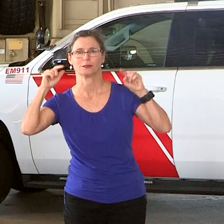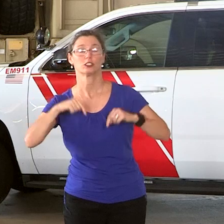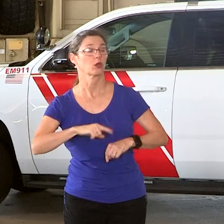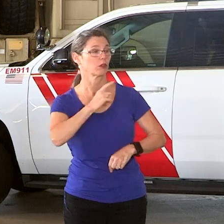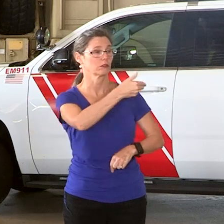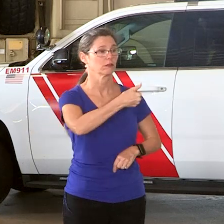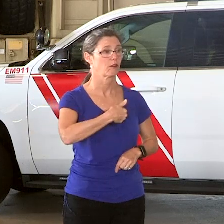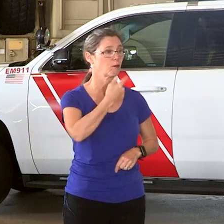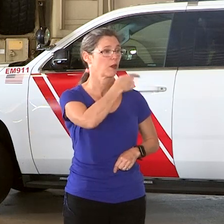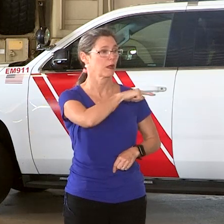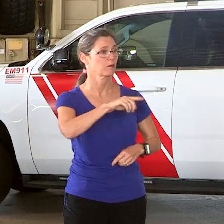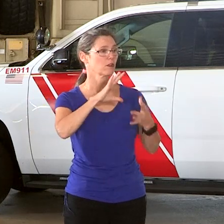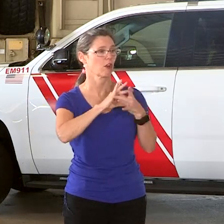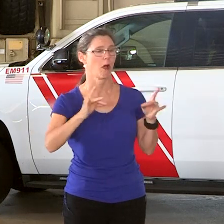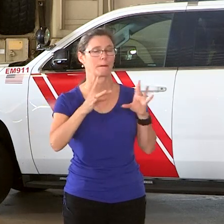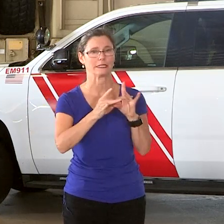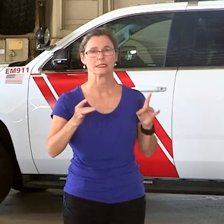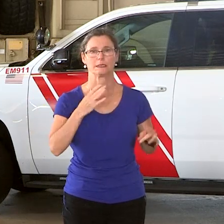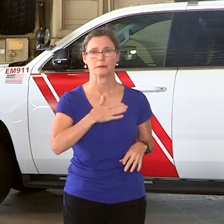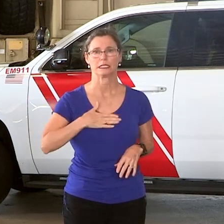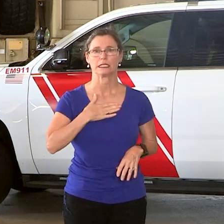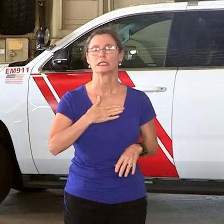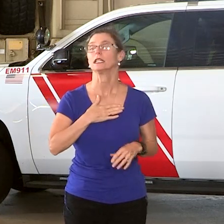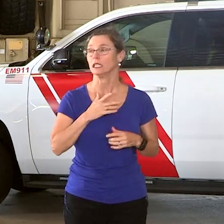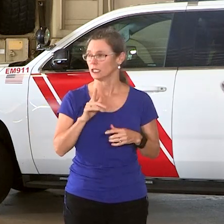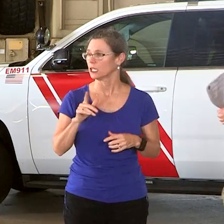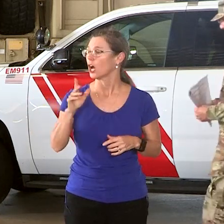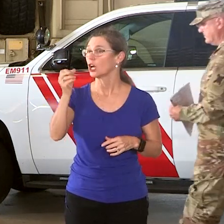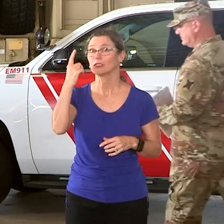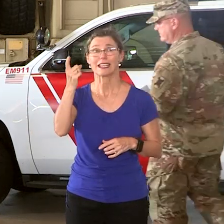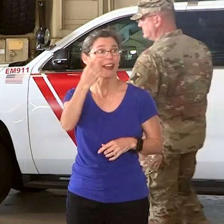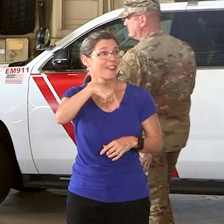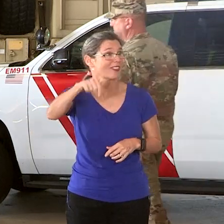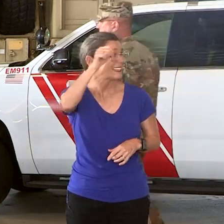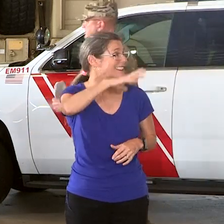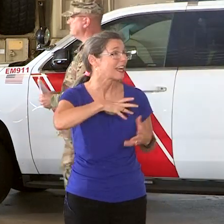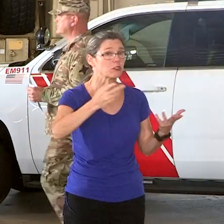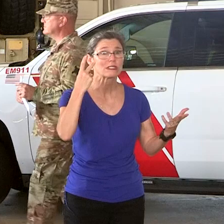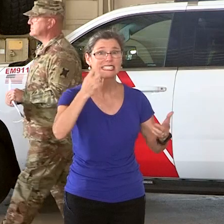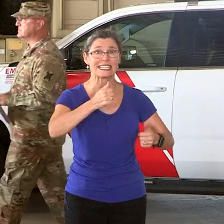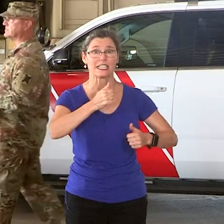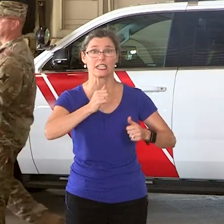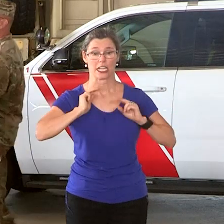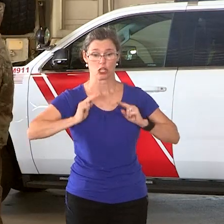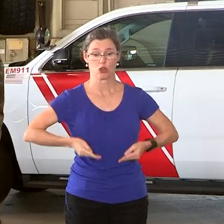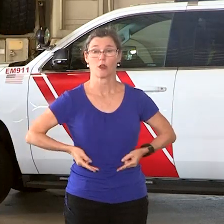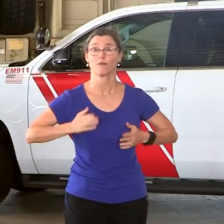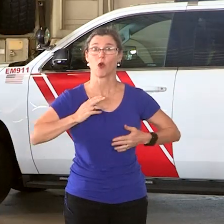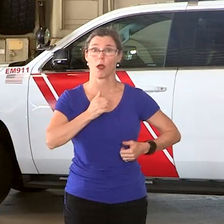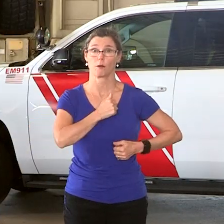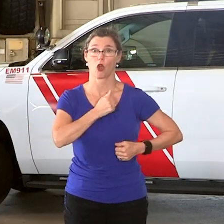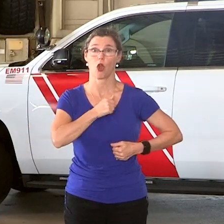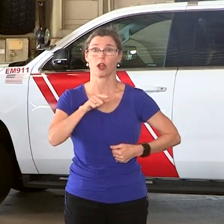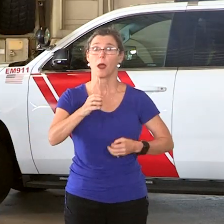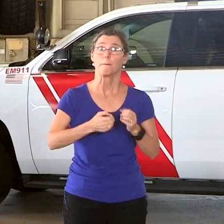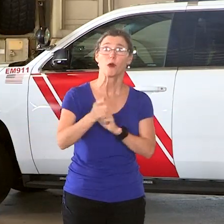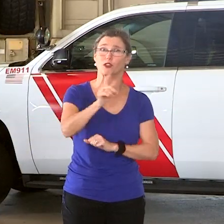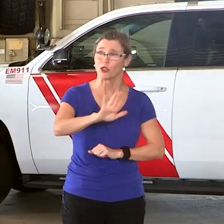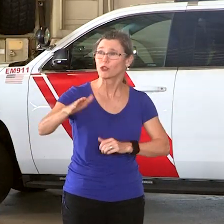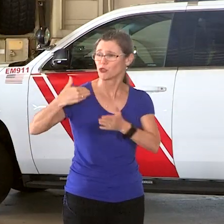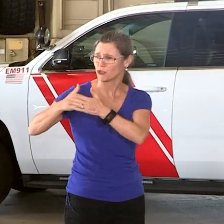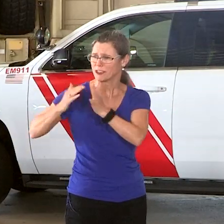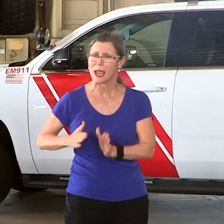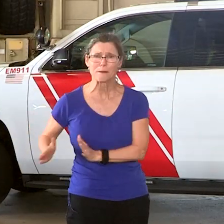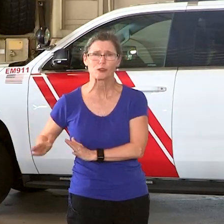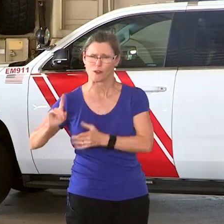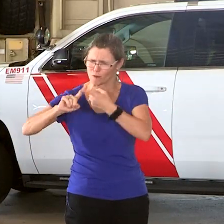to make a few comments for National Guard. And just understand, these guys that you see in uniform here, most of them are your friends and neighbors